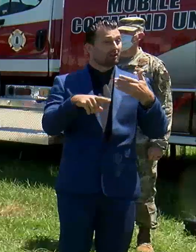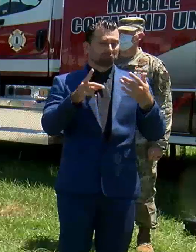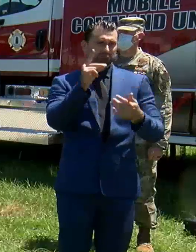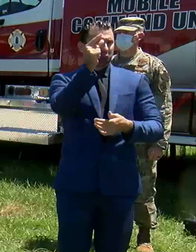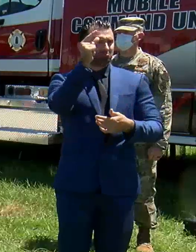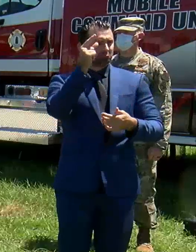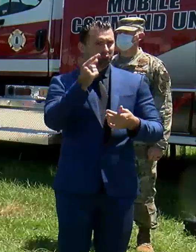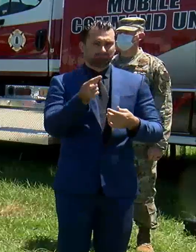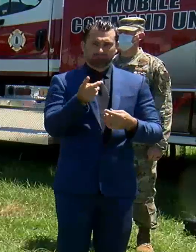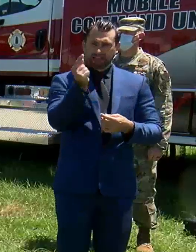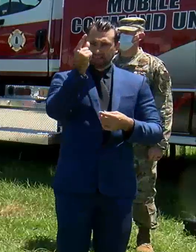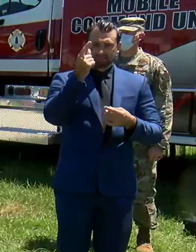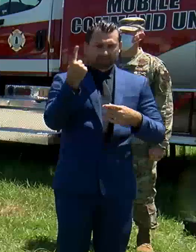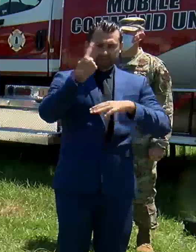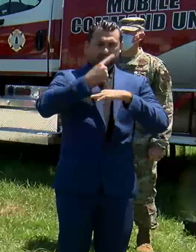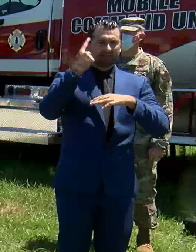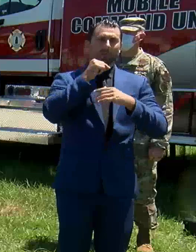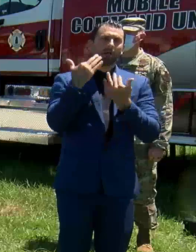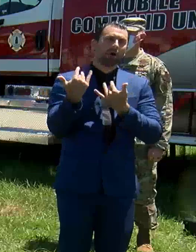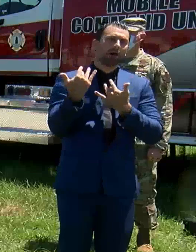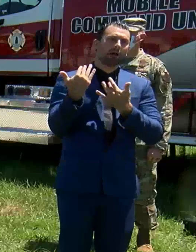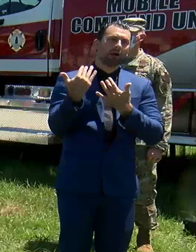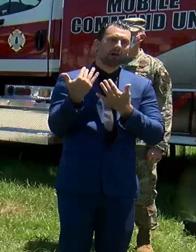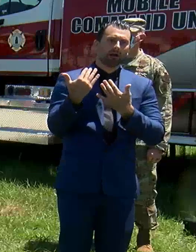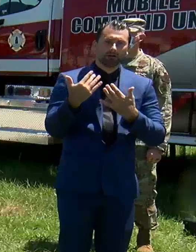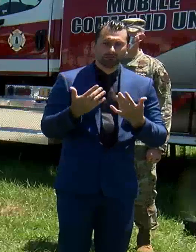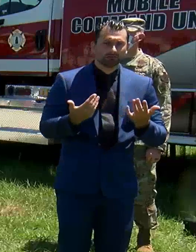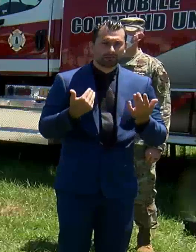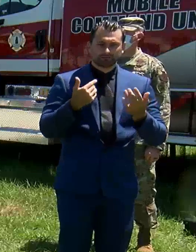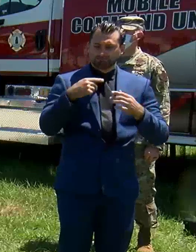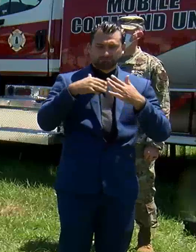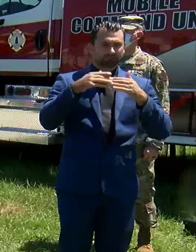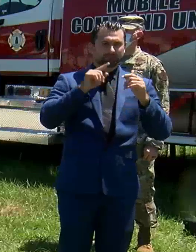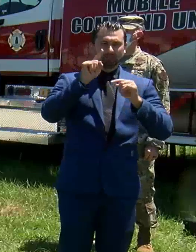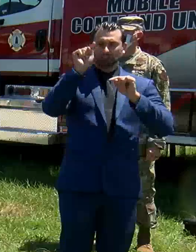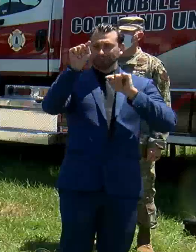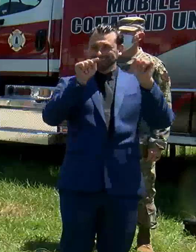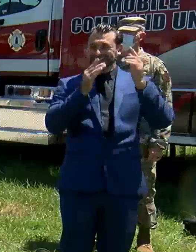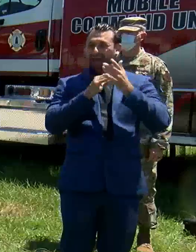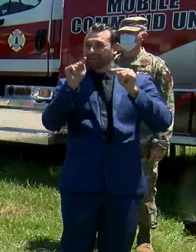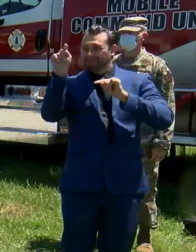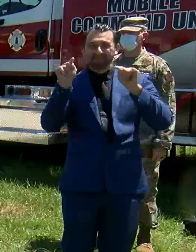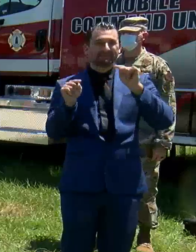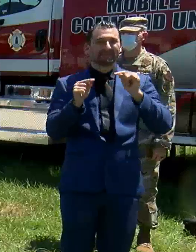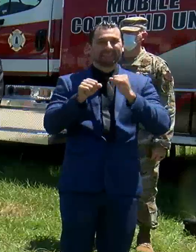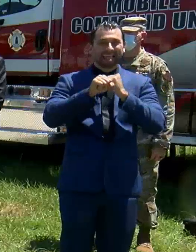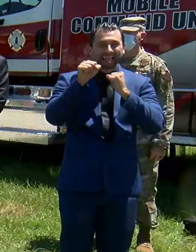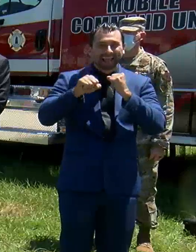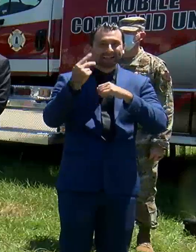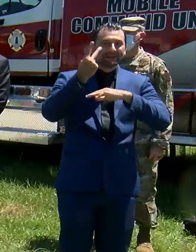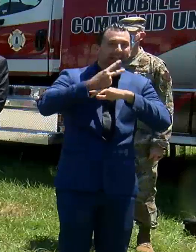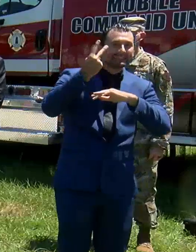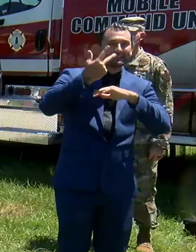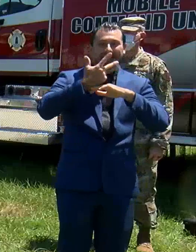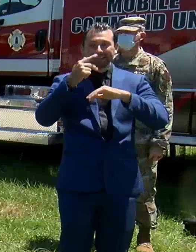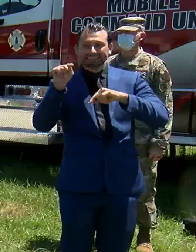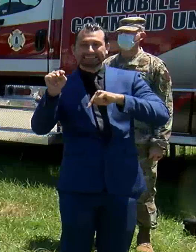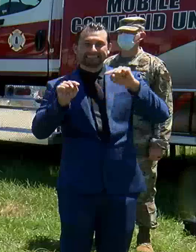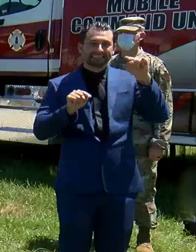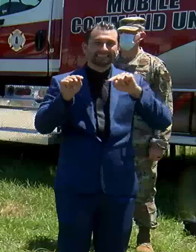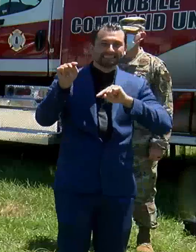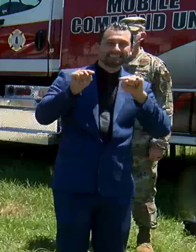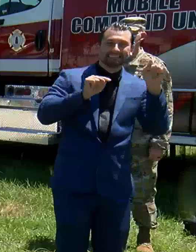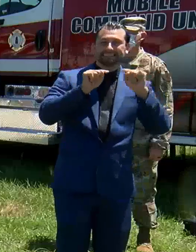surprised if for a couple of days it's in South Florida, a couple of days it's here in Sarasota, Manatee, Tampa, then it goes up